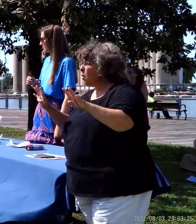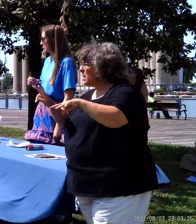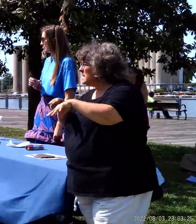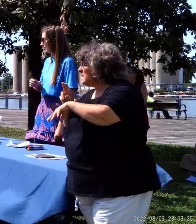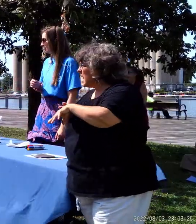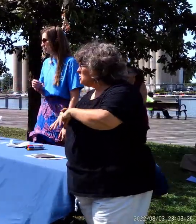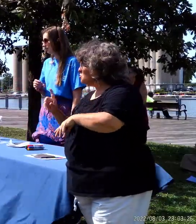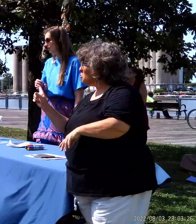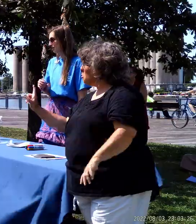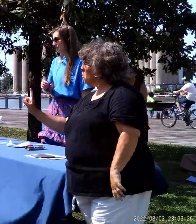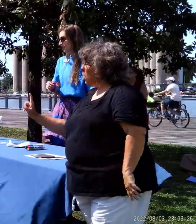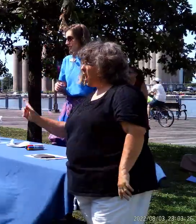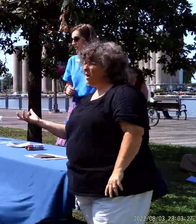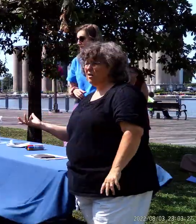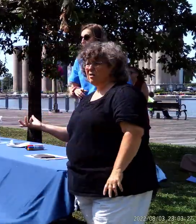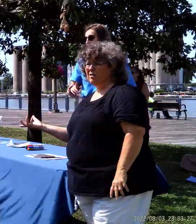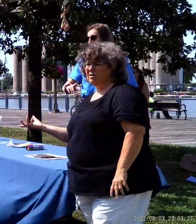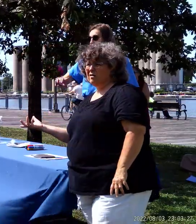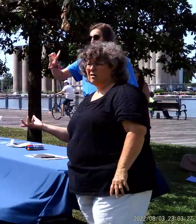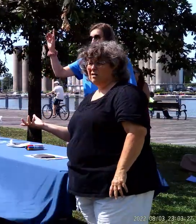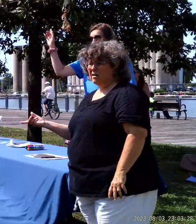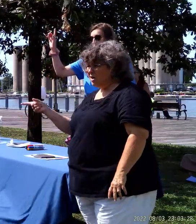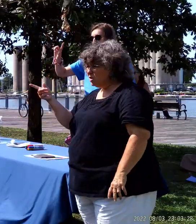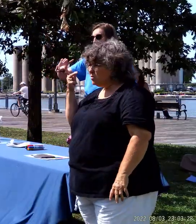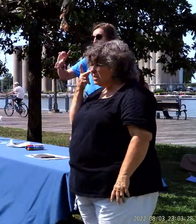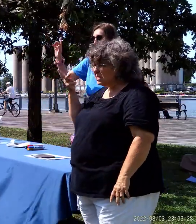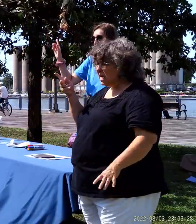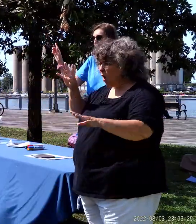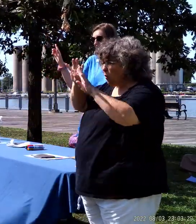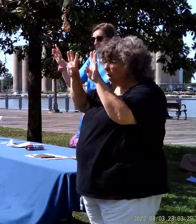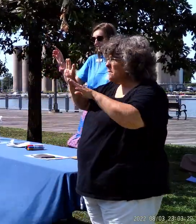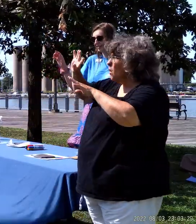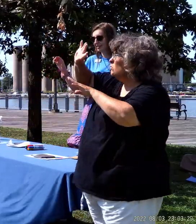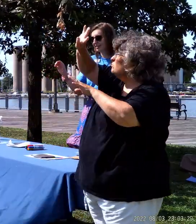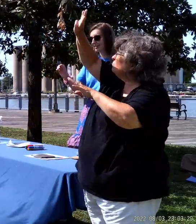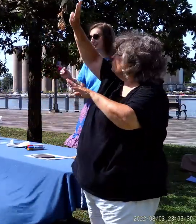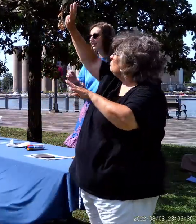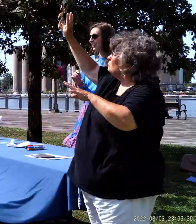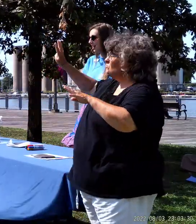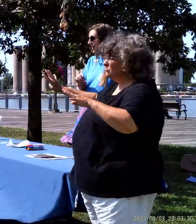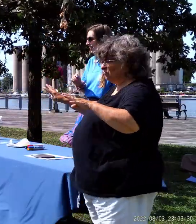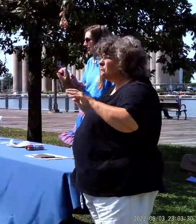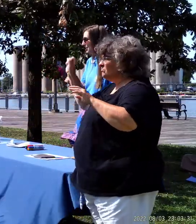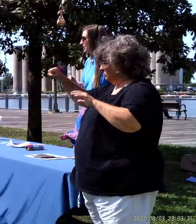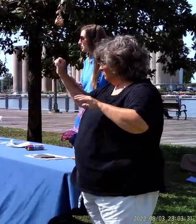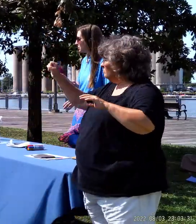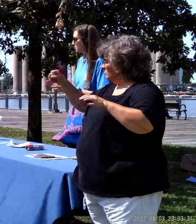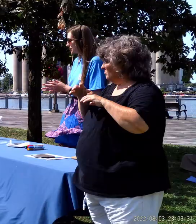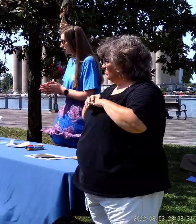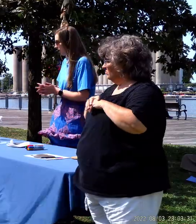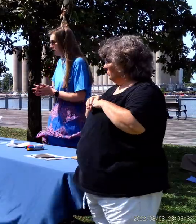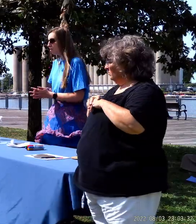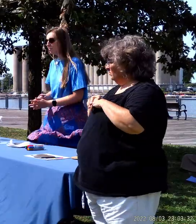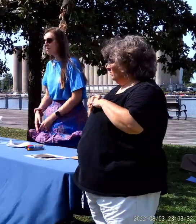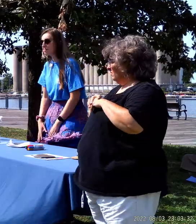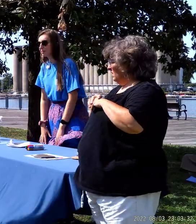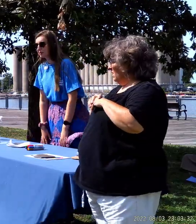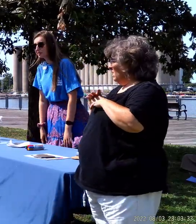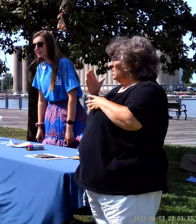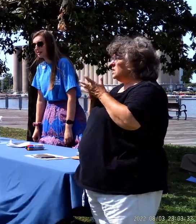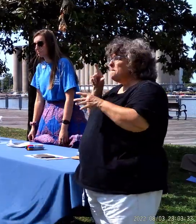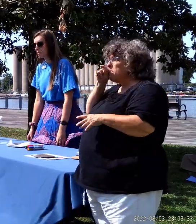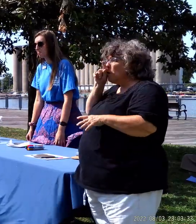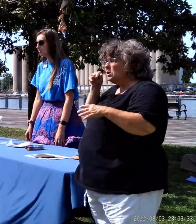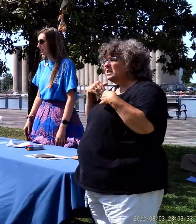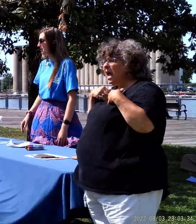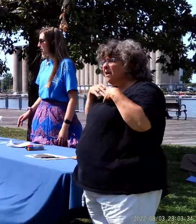nature? So have you guys ever seen a rainbow in the sky? Yeah. Do some